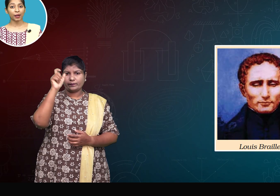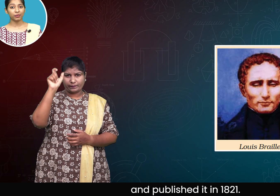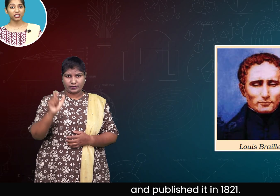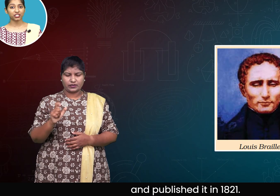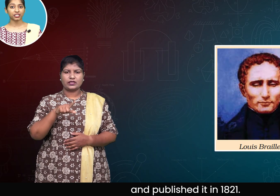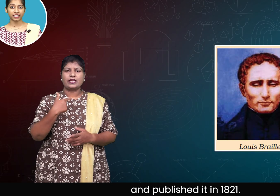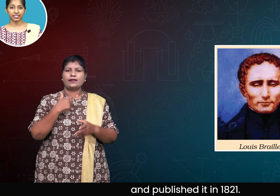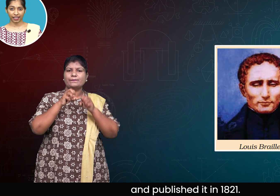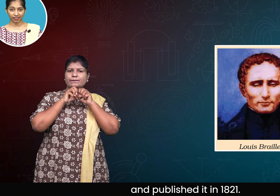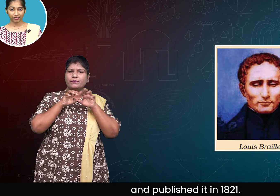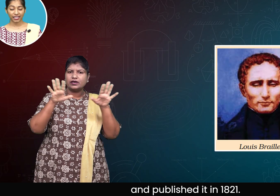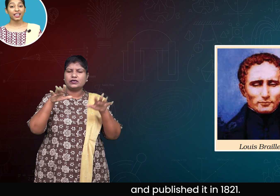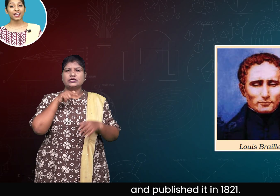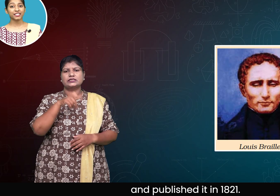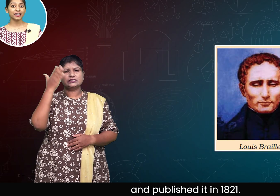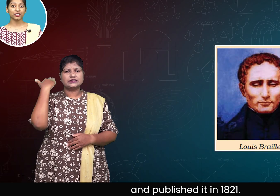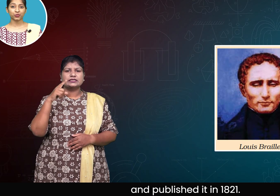and published it in